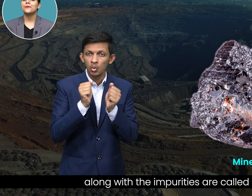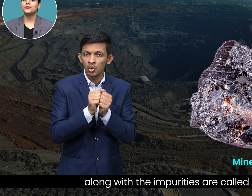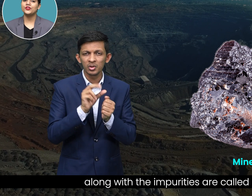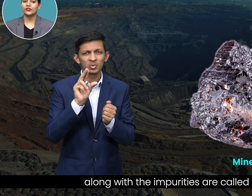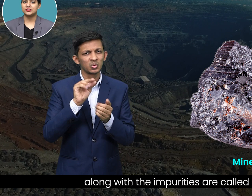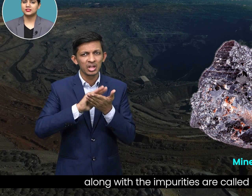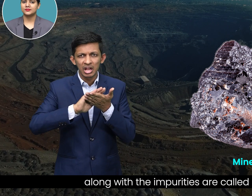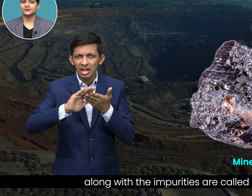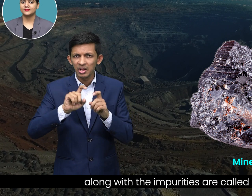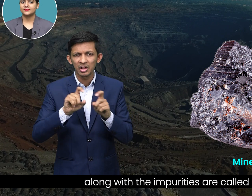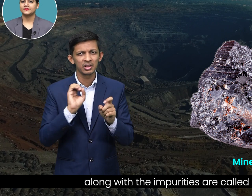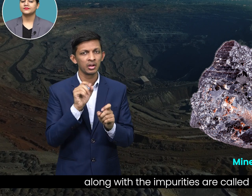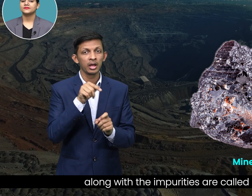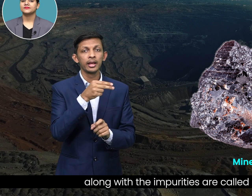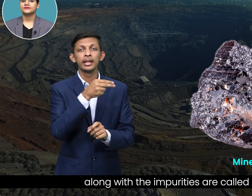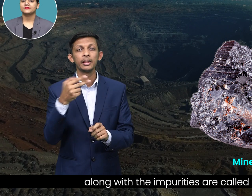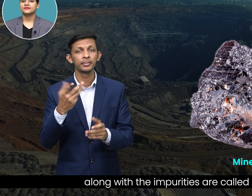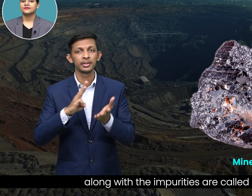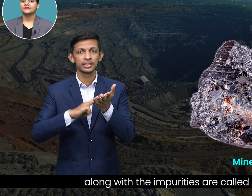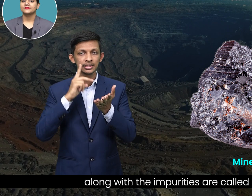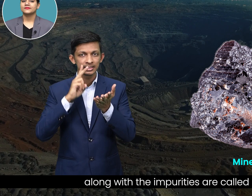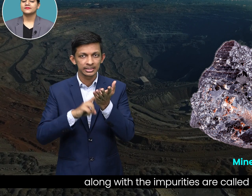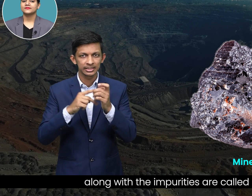called minerals.